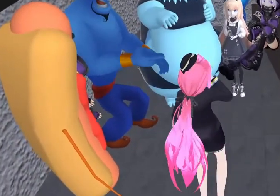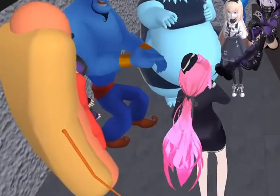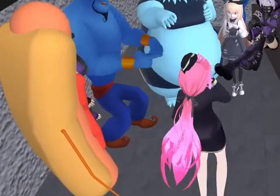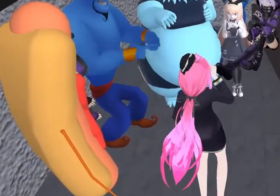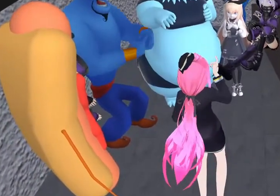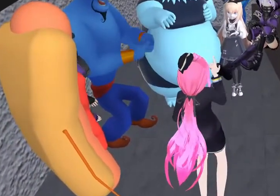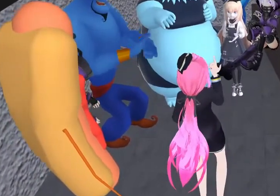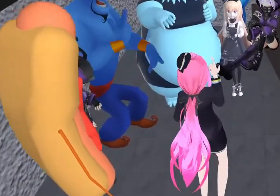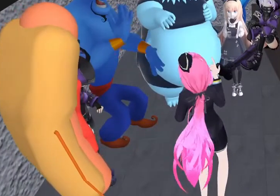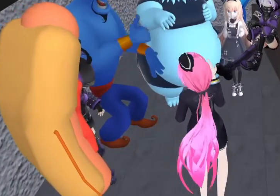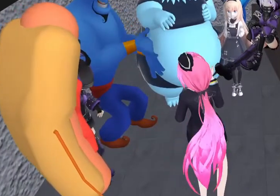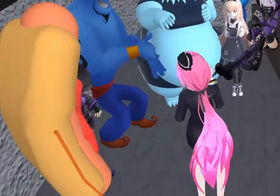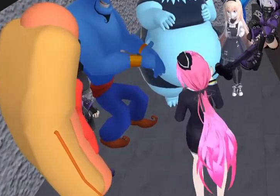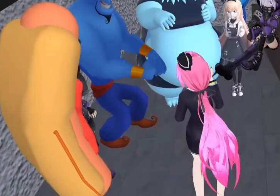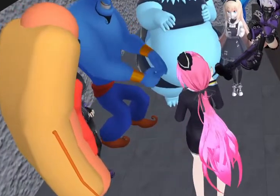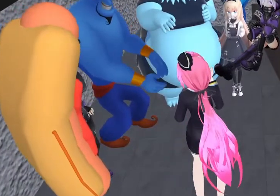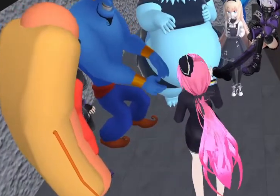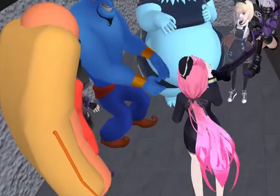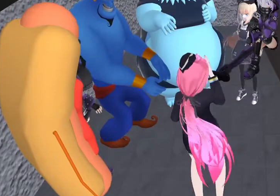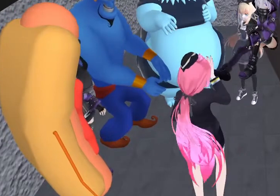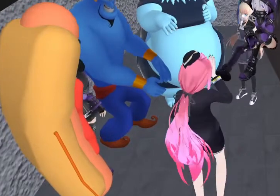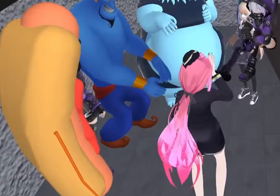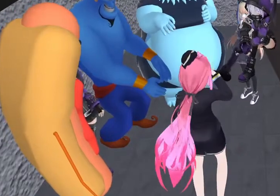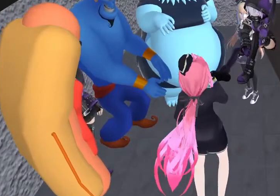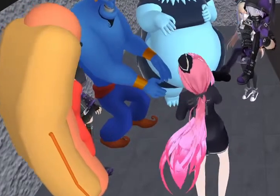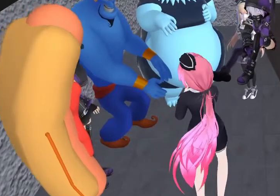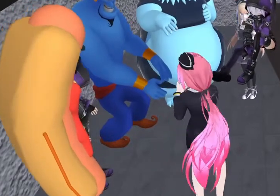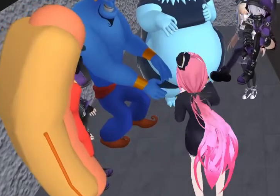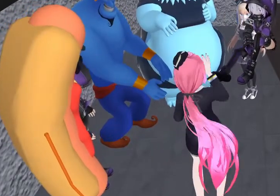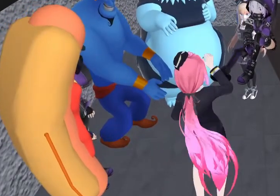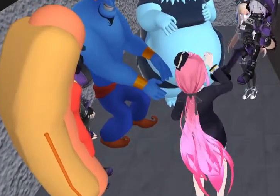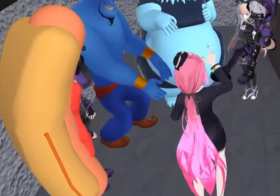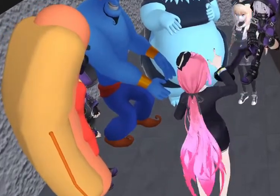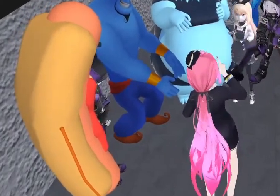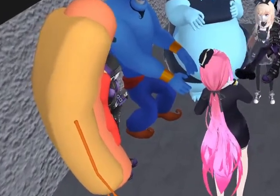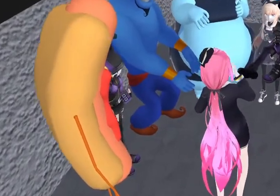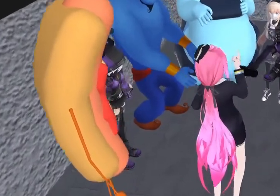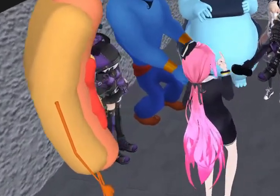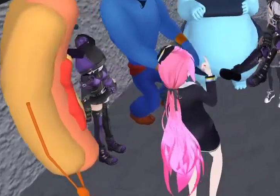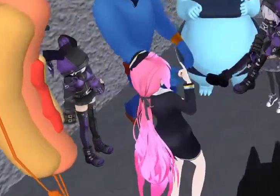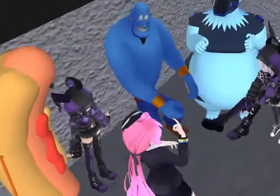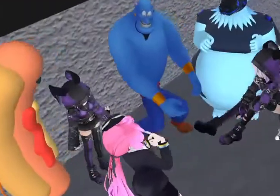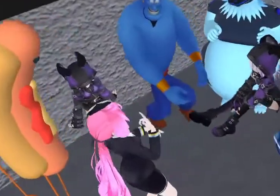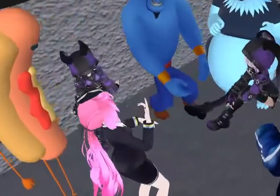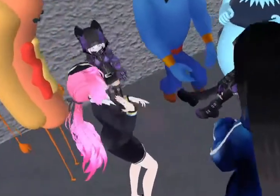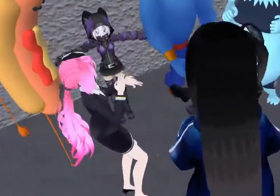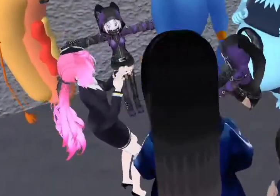classifiers isn't always about. Okay, so that's a good idea. So classifiers isn't always about telling a good point. previous